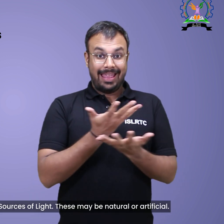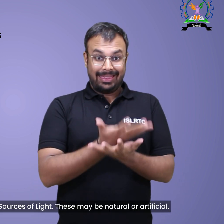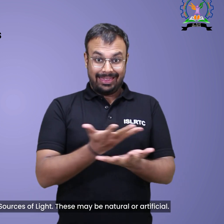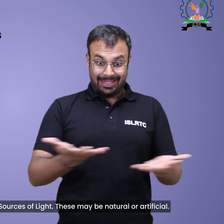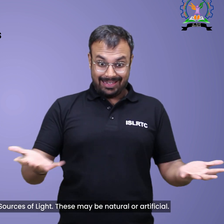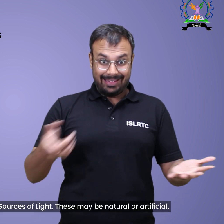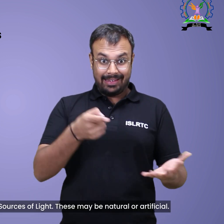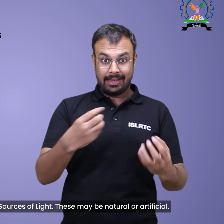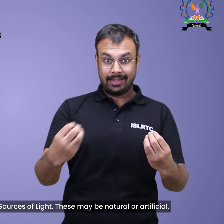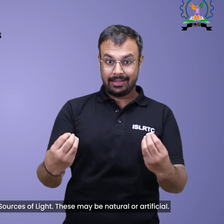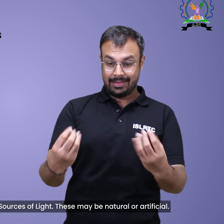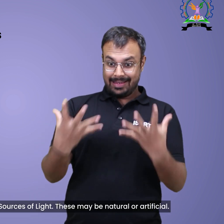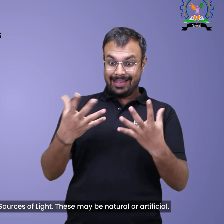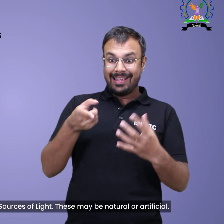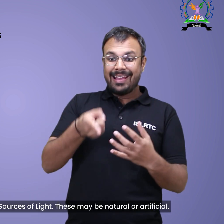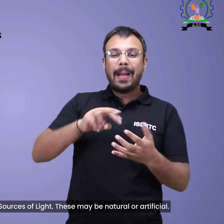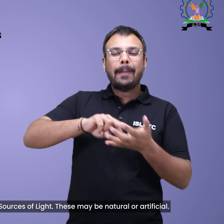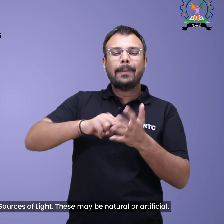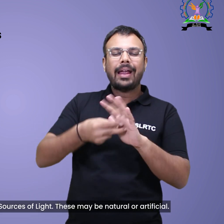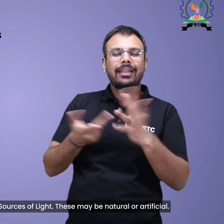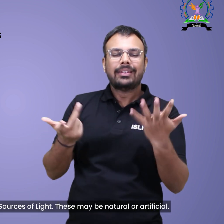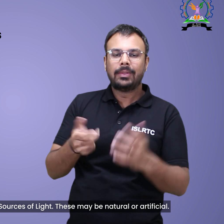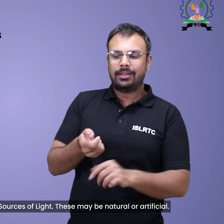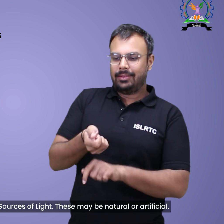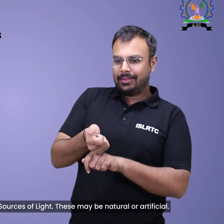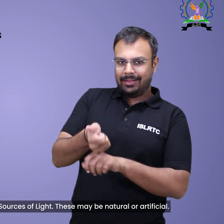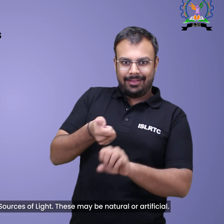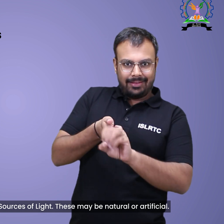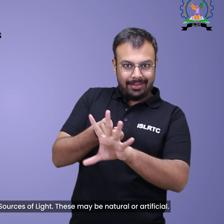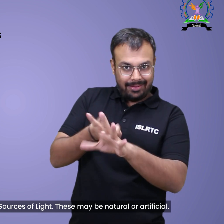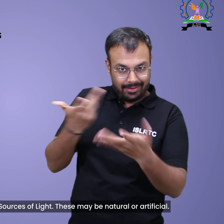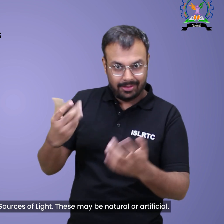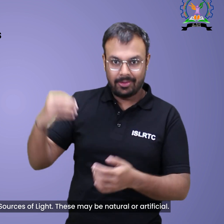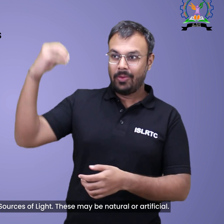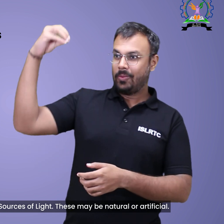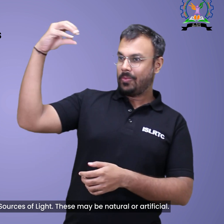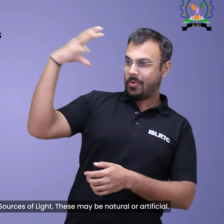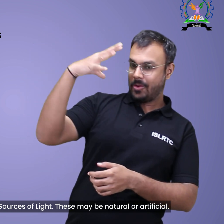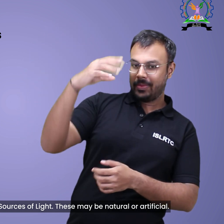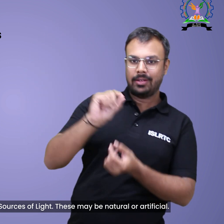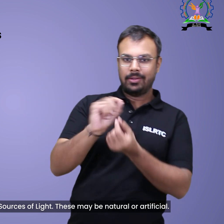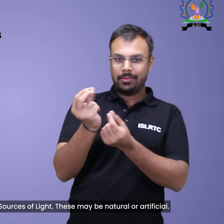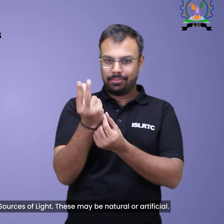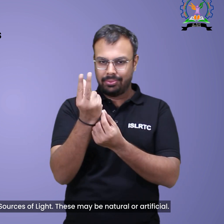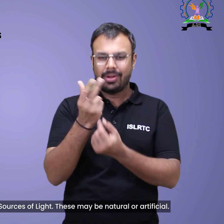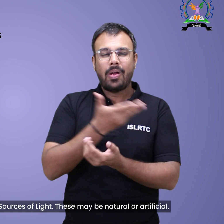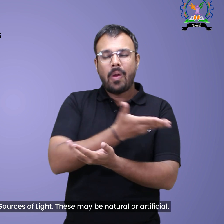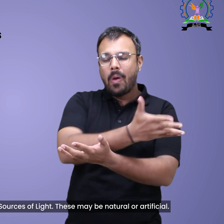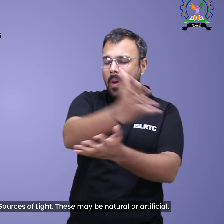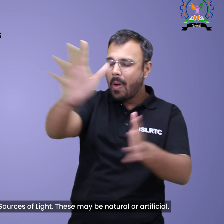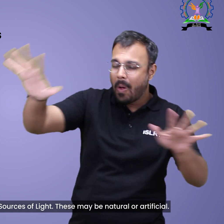Objects that give out light are also called sources of light. These may be natural or